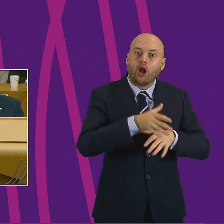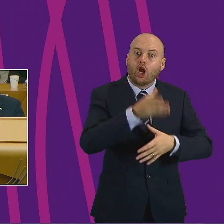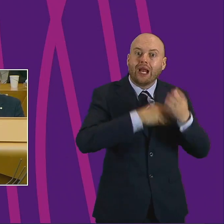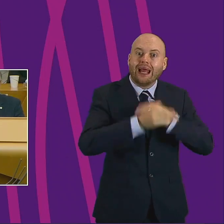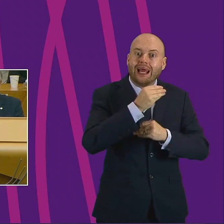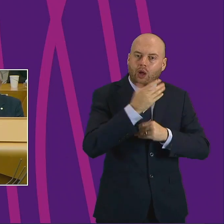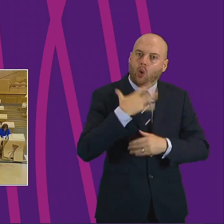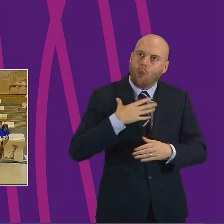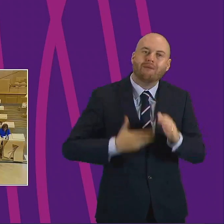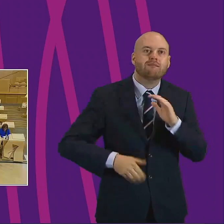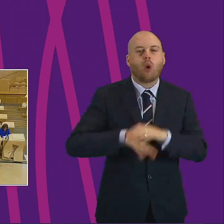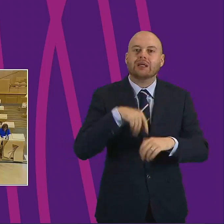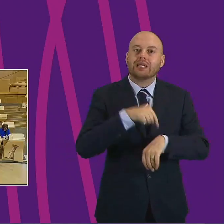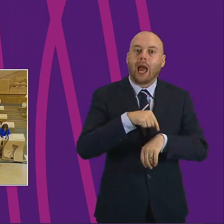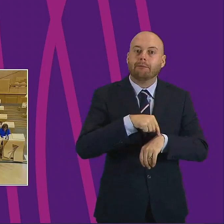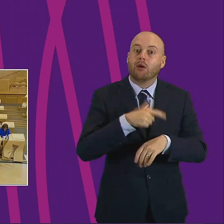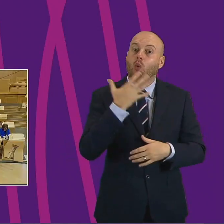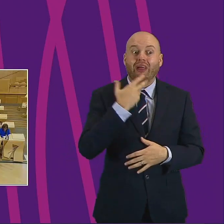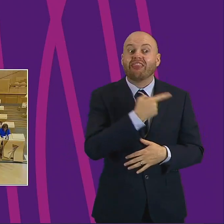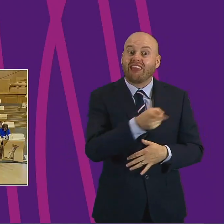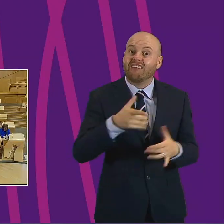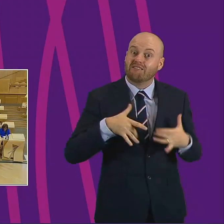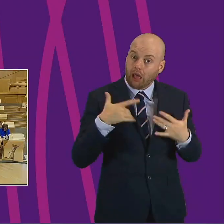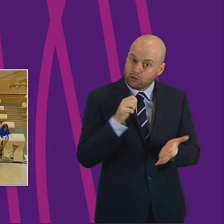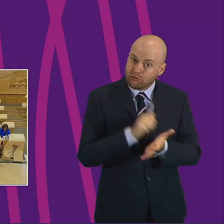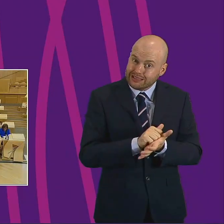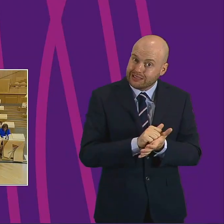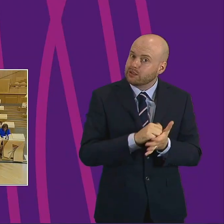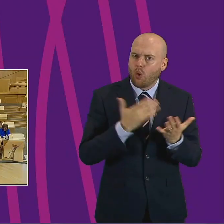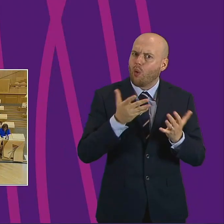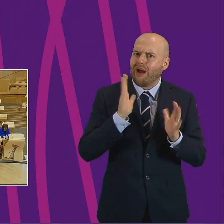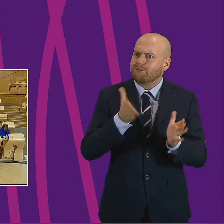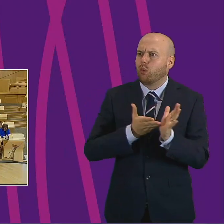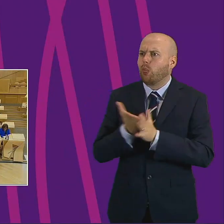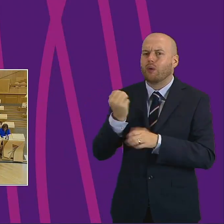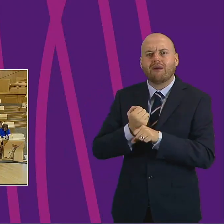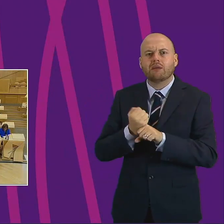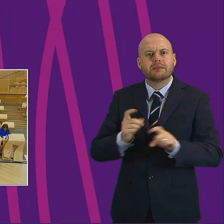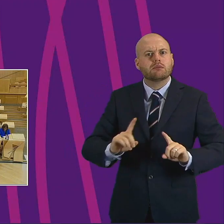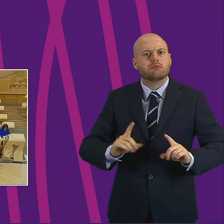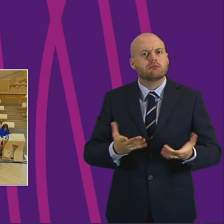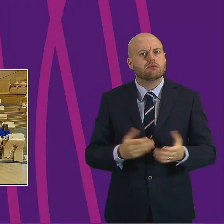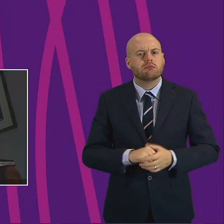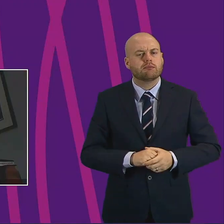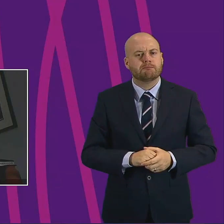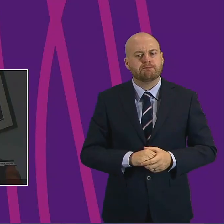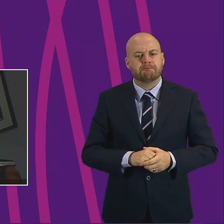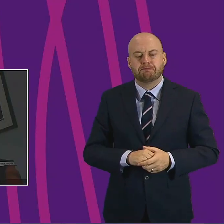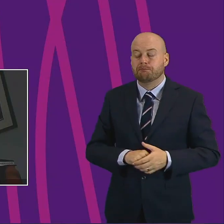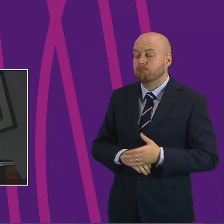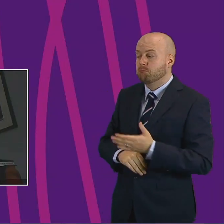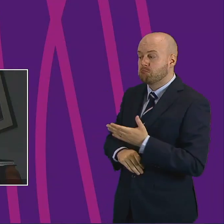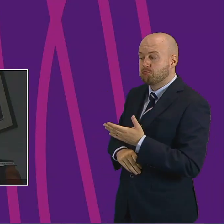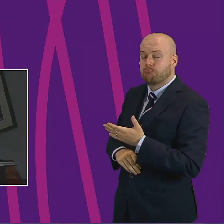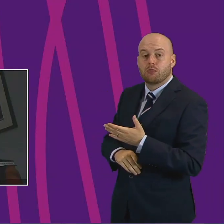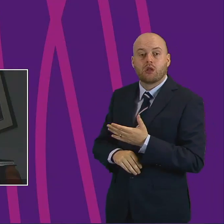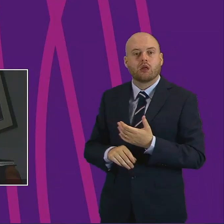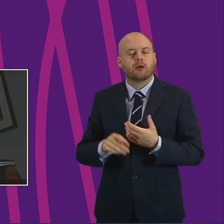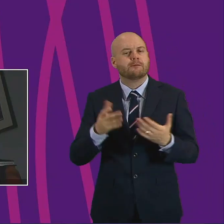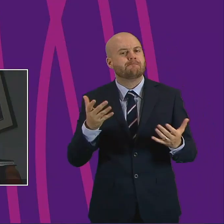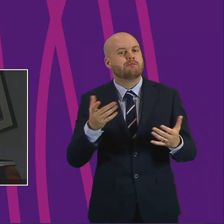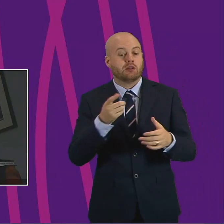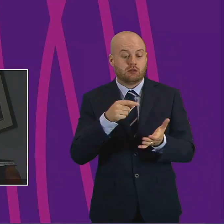so? Cabinet Secretary. The assessment of financial issues will flow from